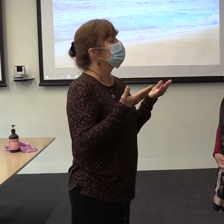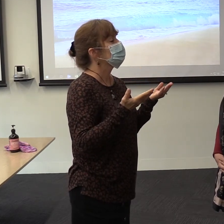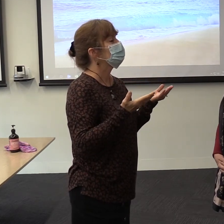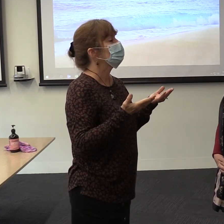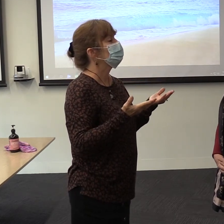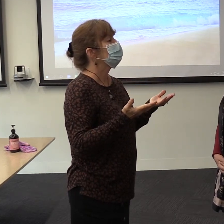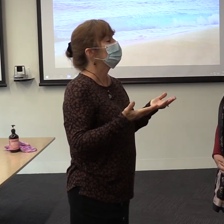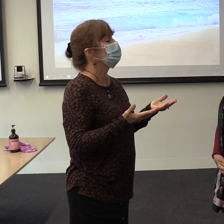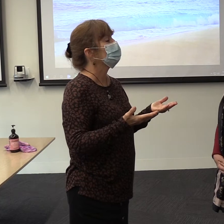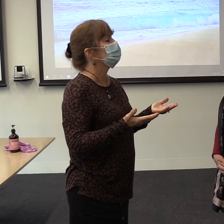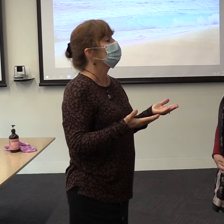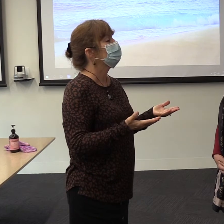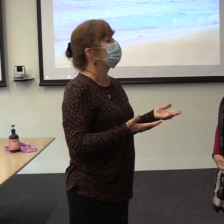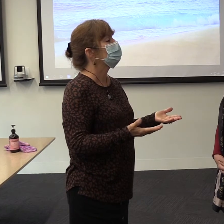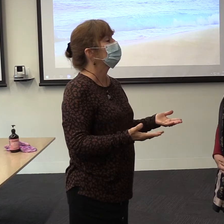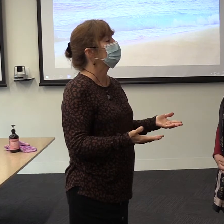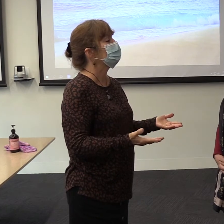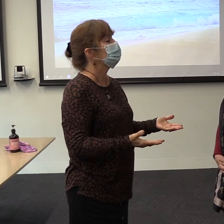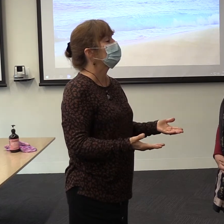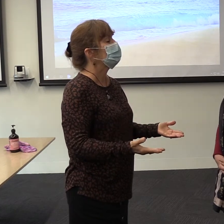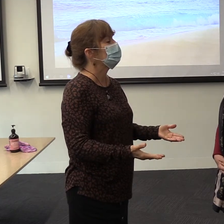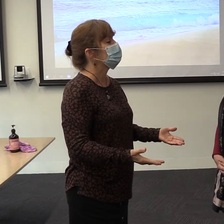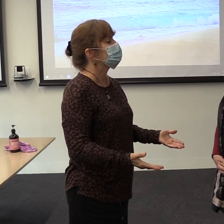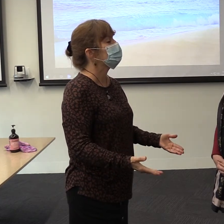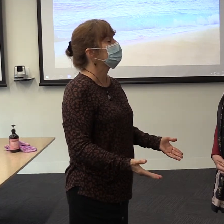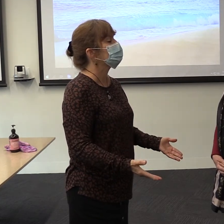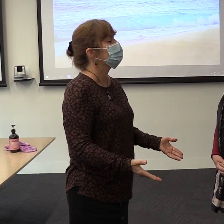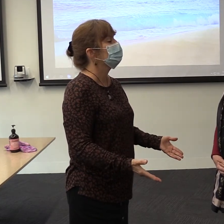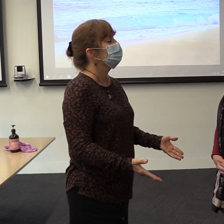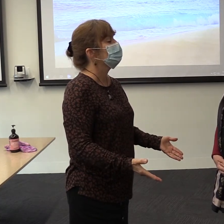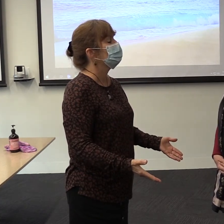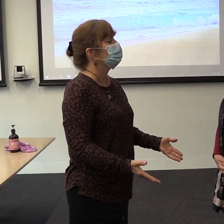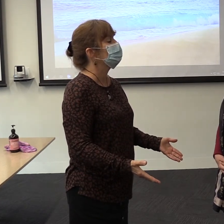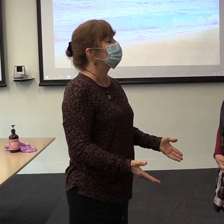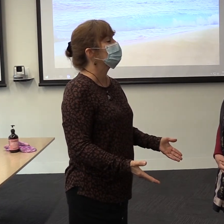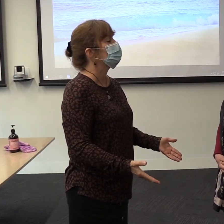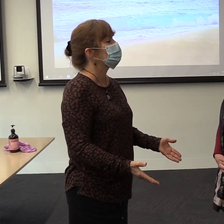2, 3, 4, 5, 6, hold, 2.